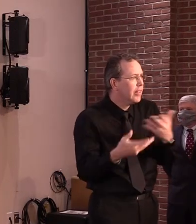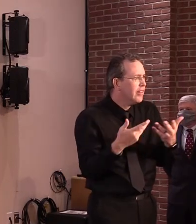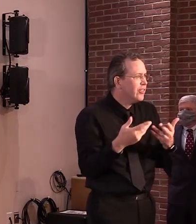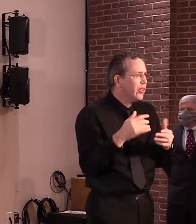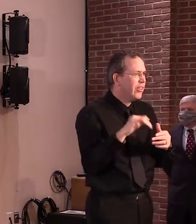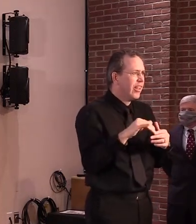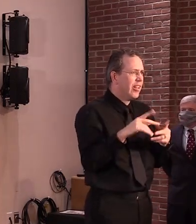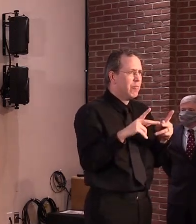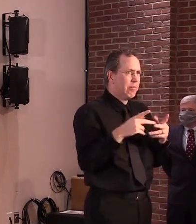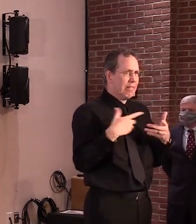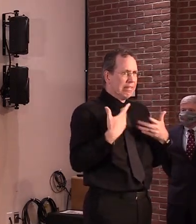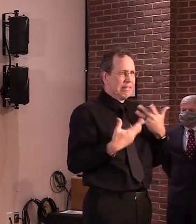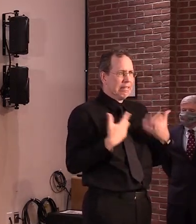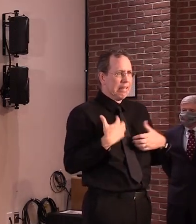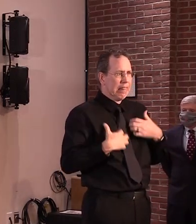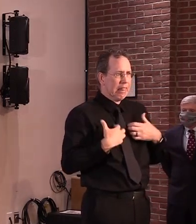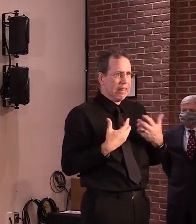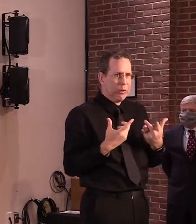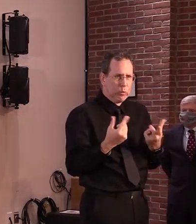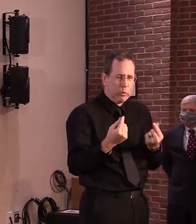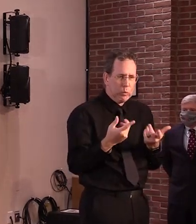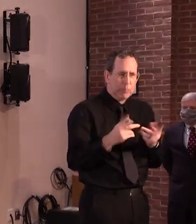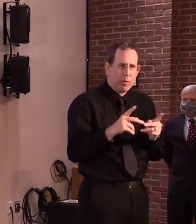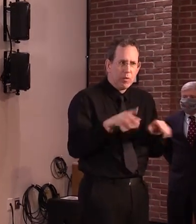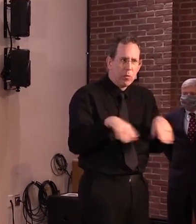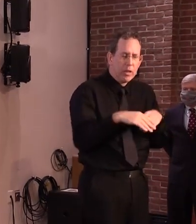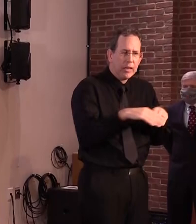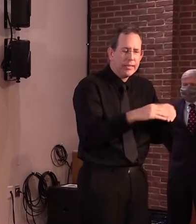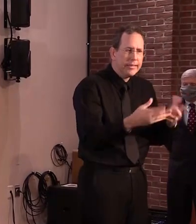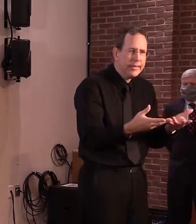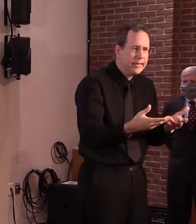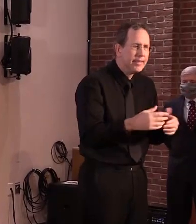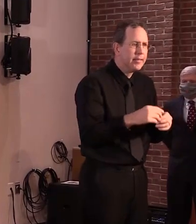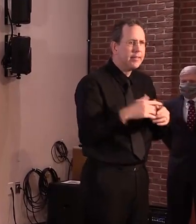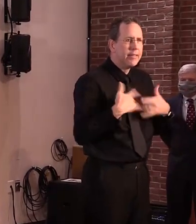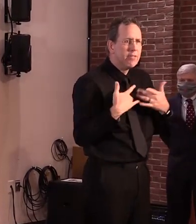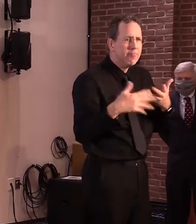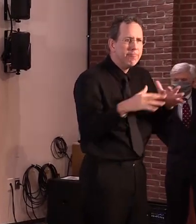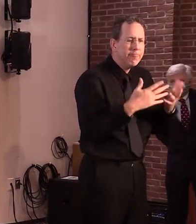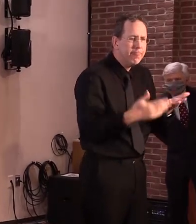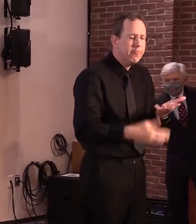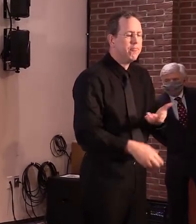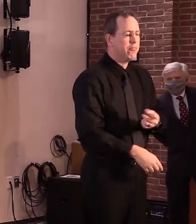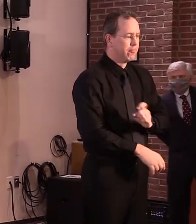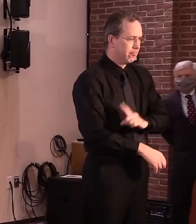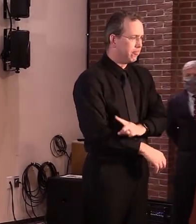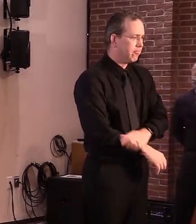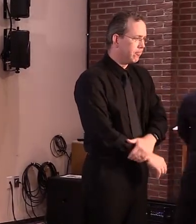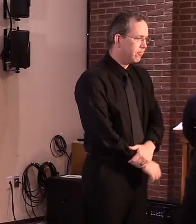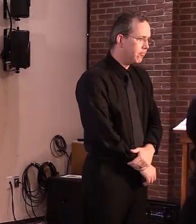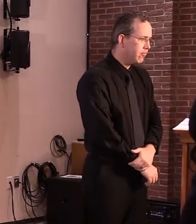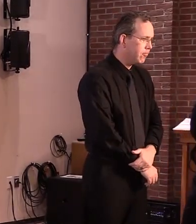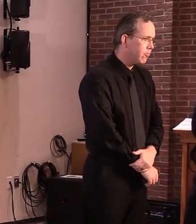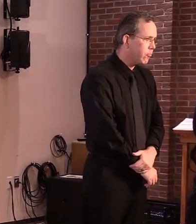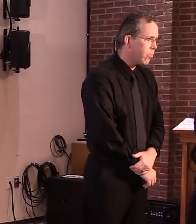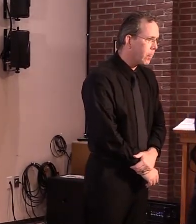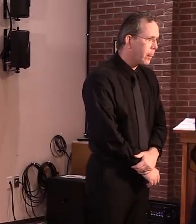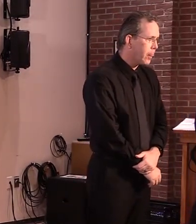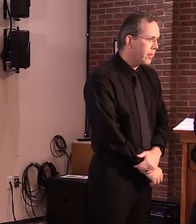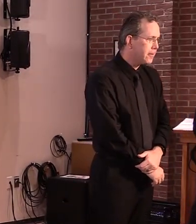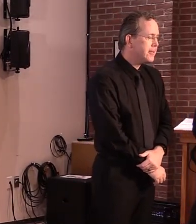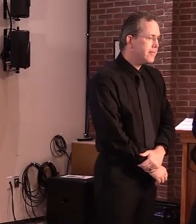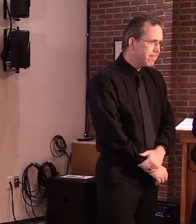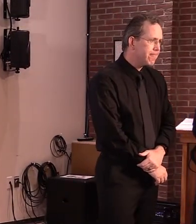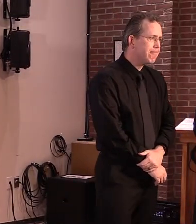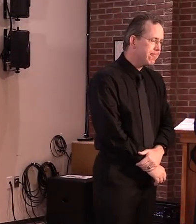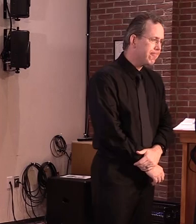answers about these personal gatherings? Yeah, again, Kat, this is difficult to answer in some respects, but